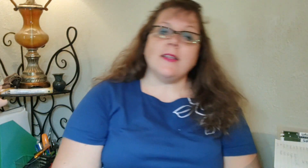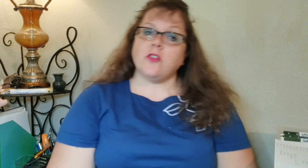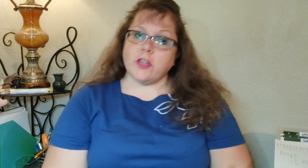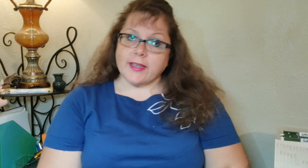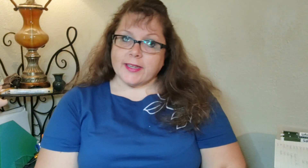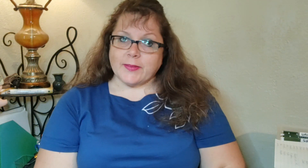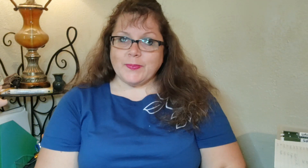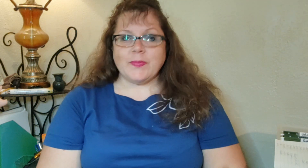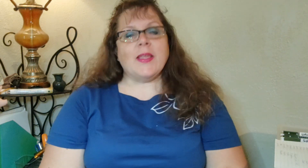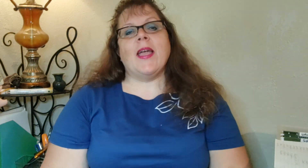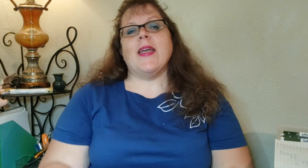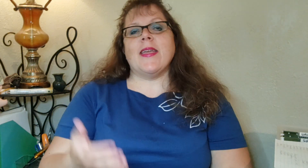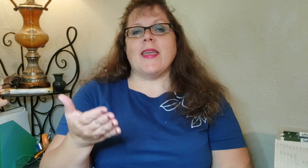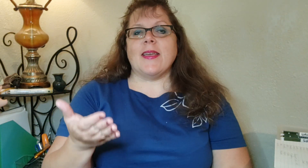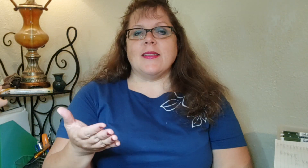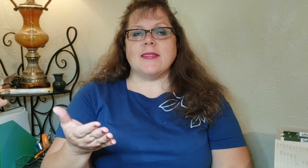And chicken is